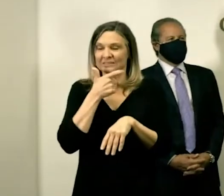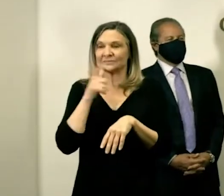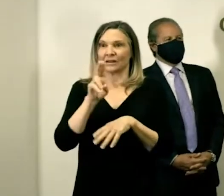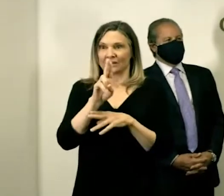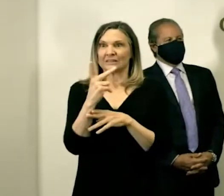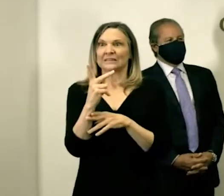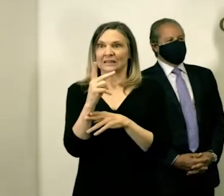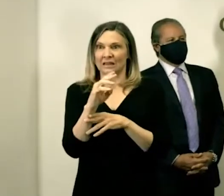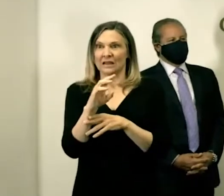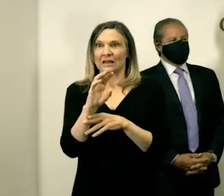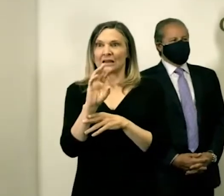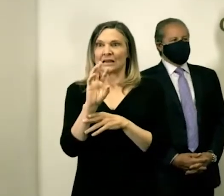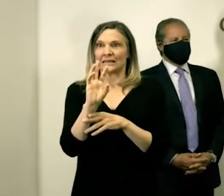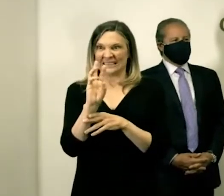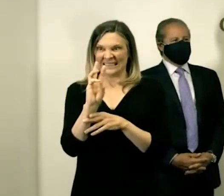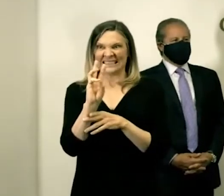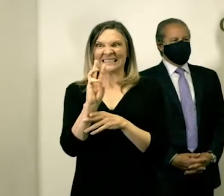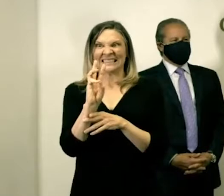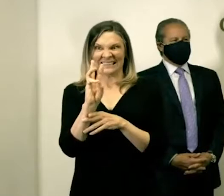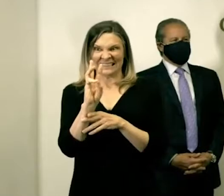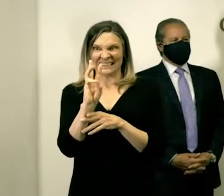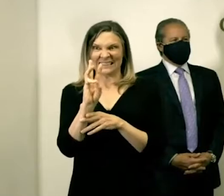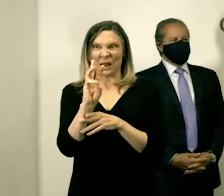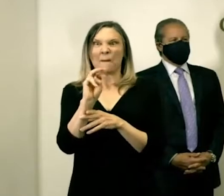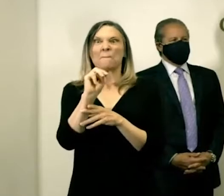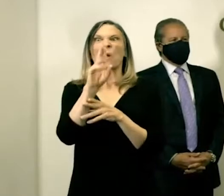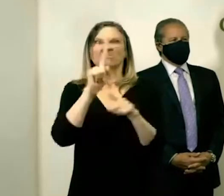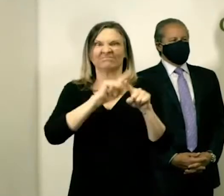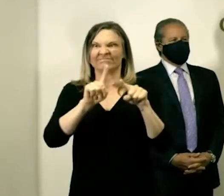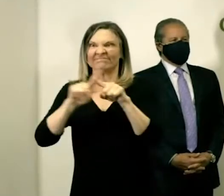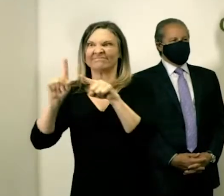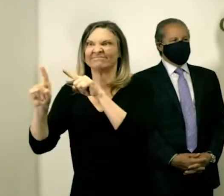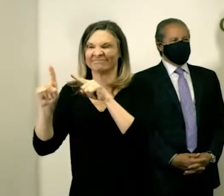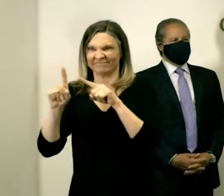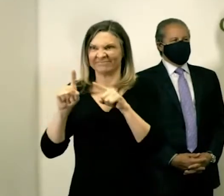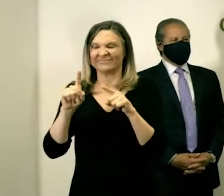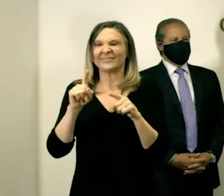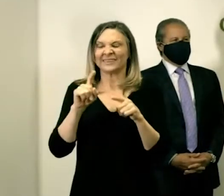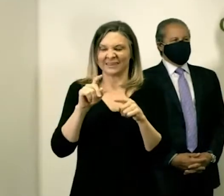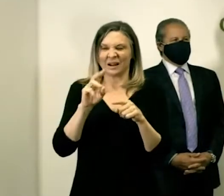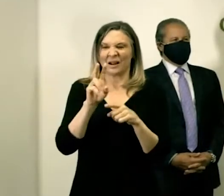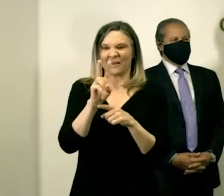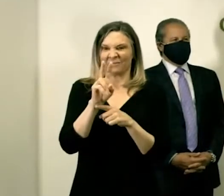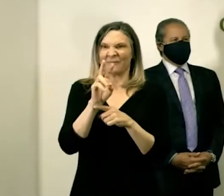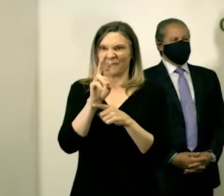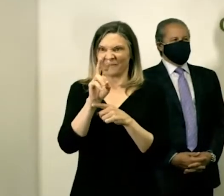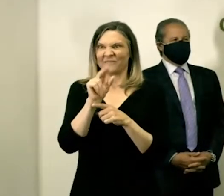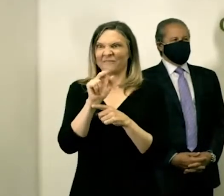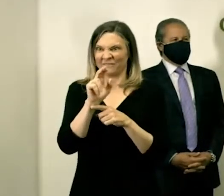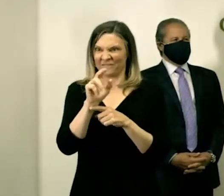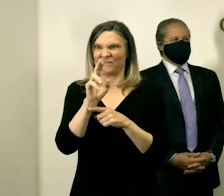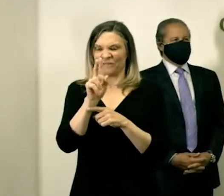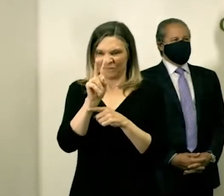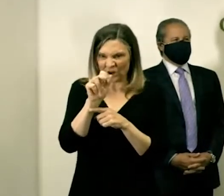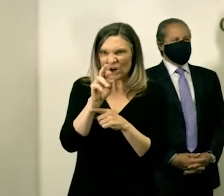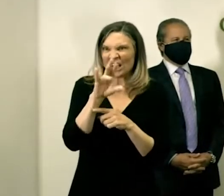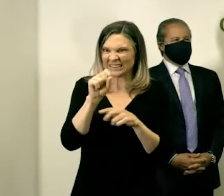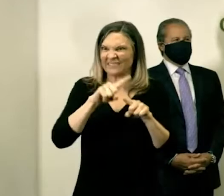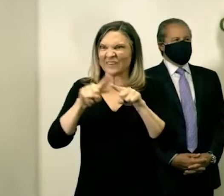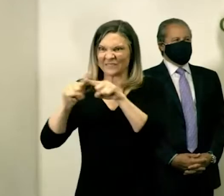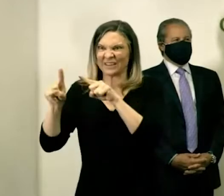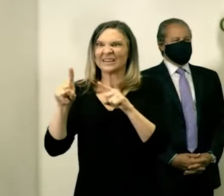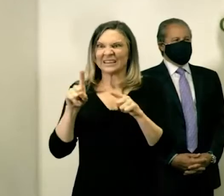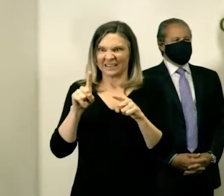the Brazilian variant in the state, 4 from South Africa. We have a number of New York variants